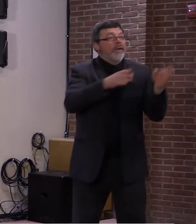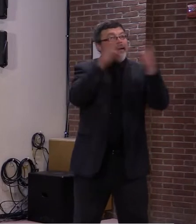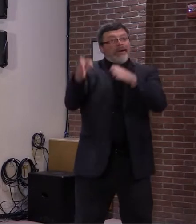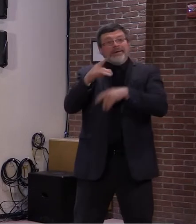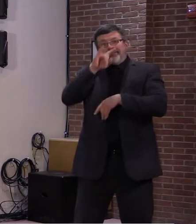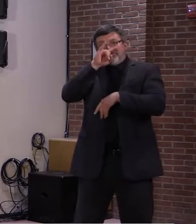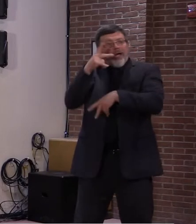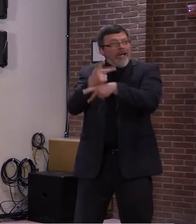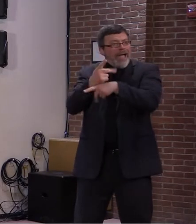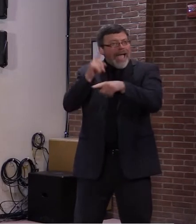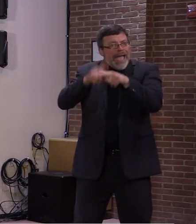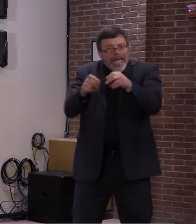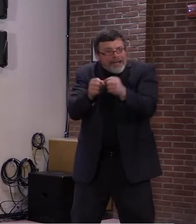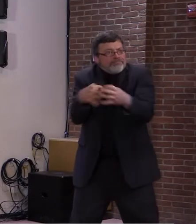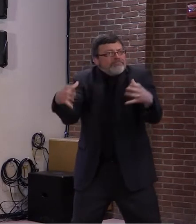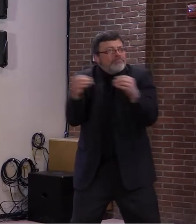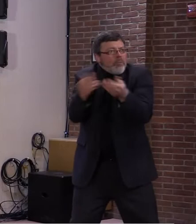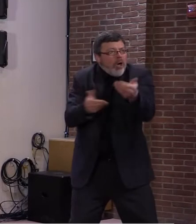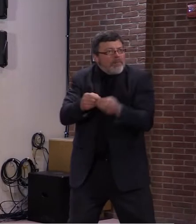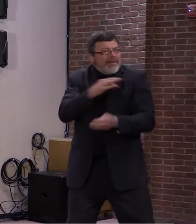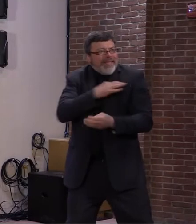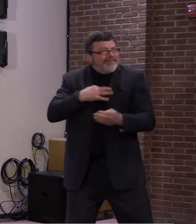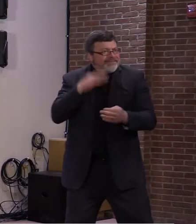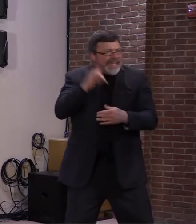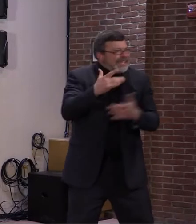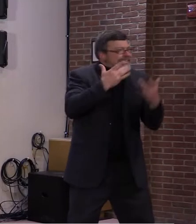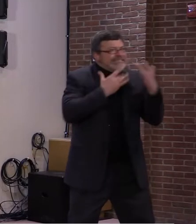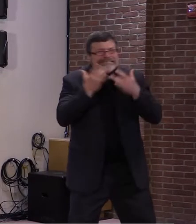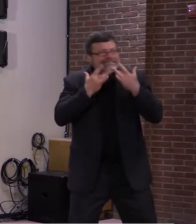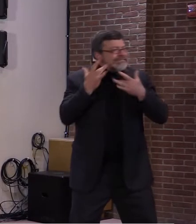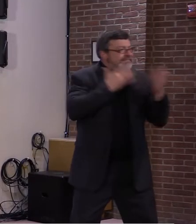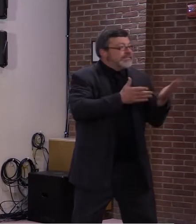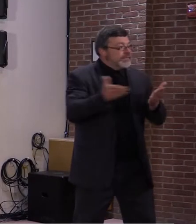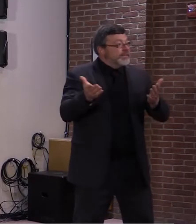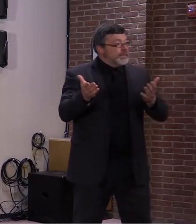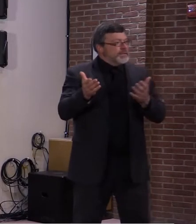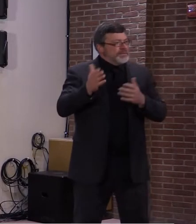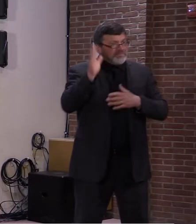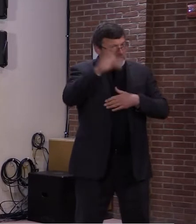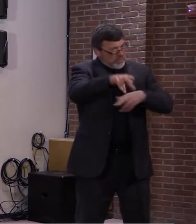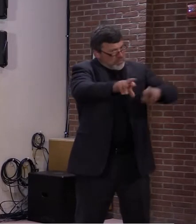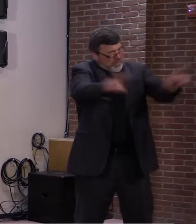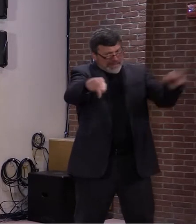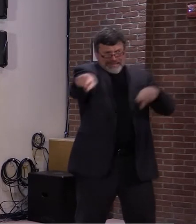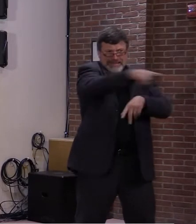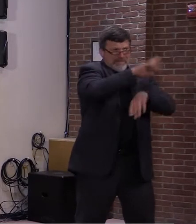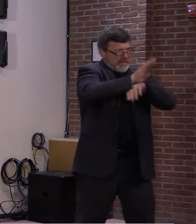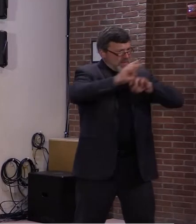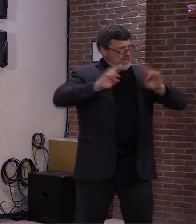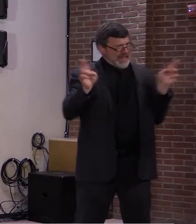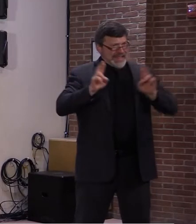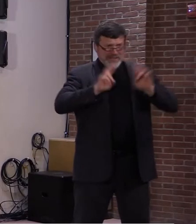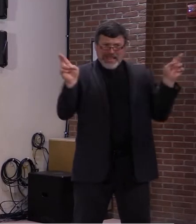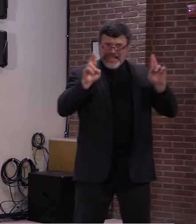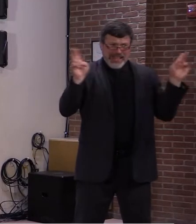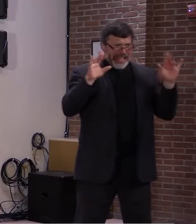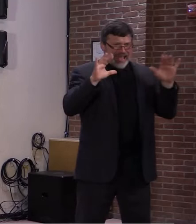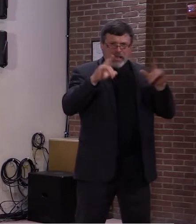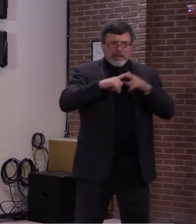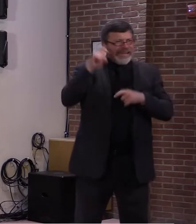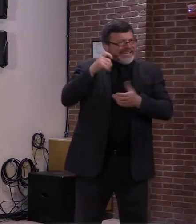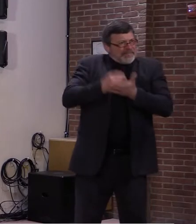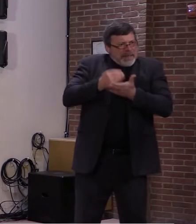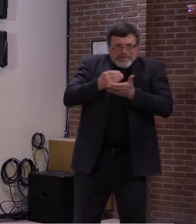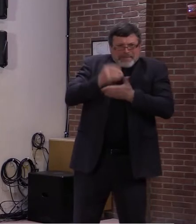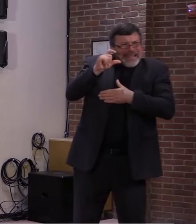projects are near ready to implement. They just need the extra funding to make it a reality. We have worked with